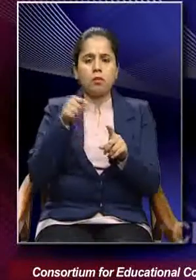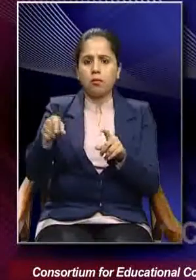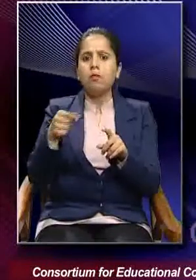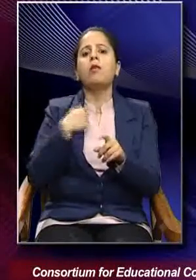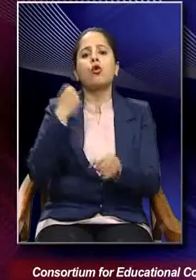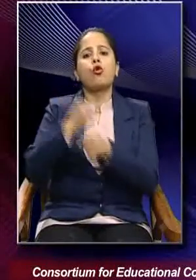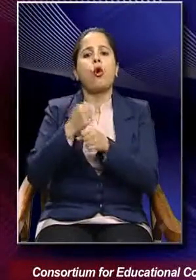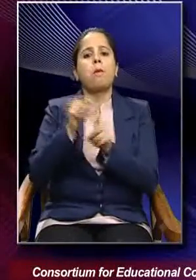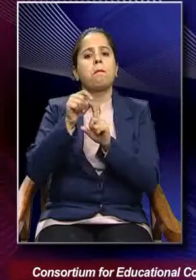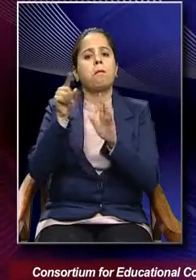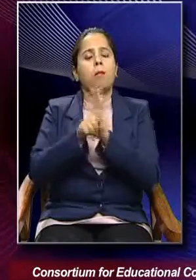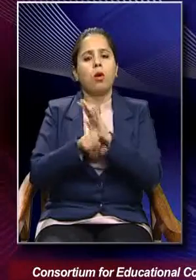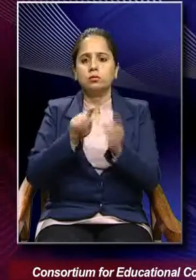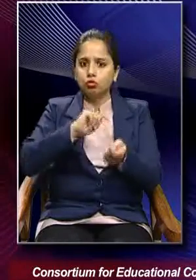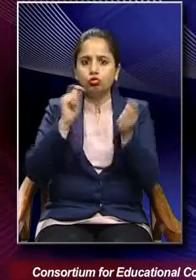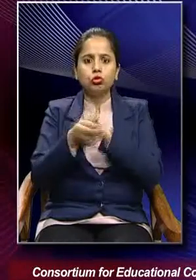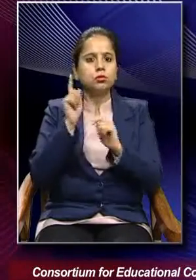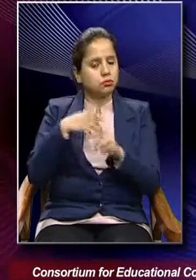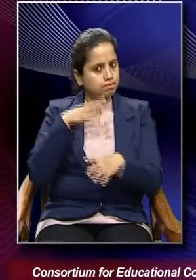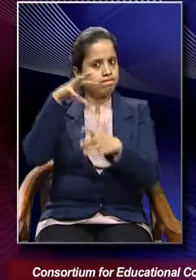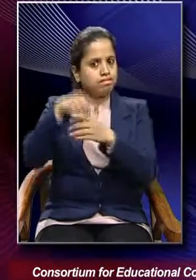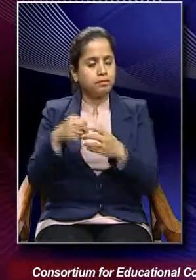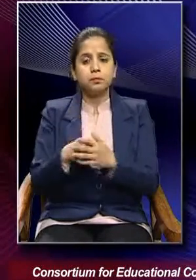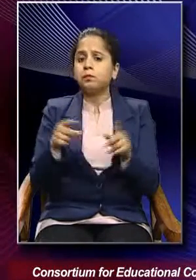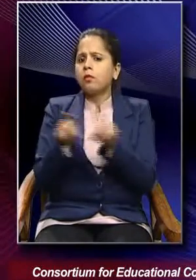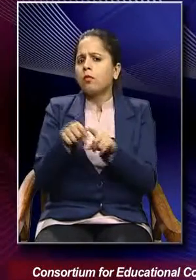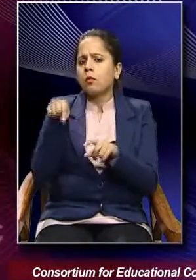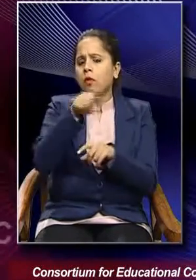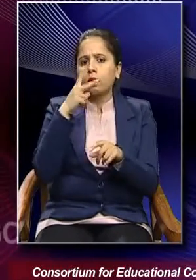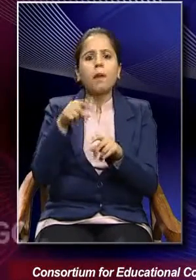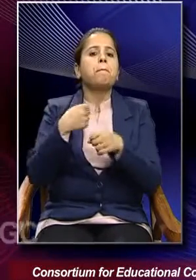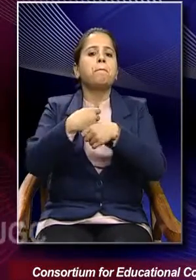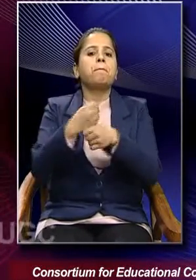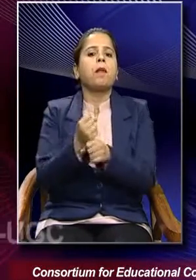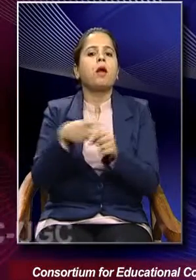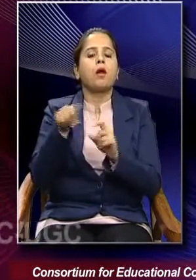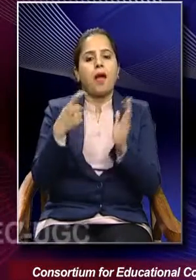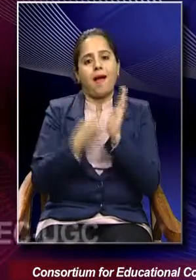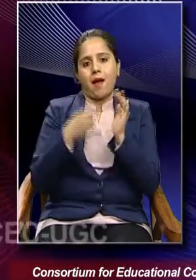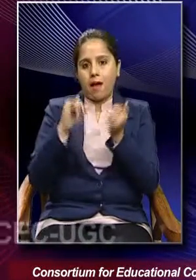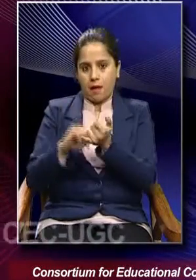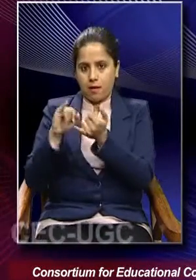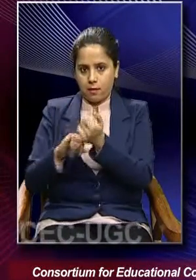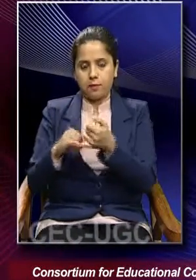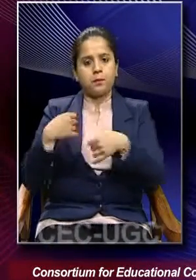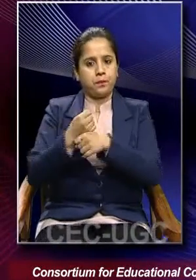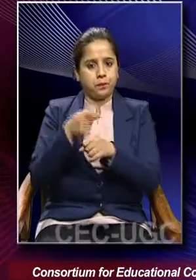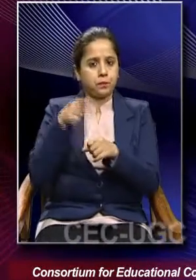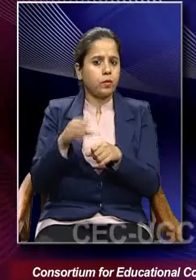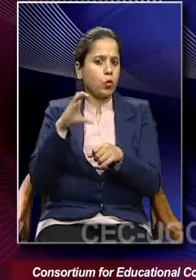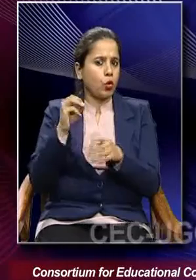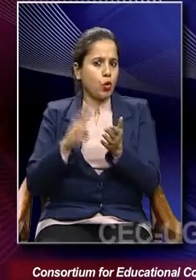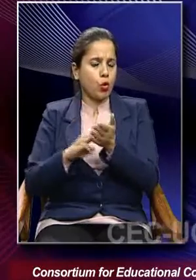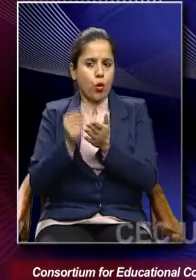government policies. Then there was also formation of RSS and Communist Party